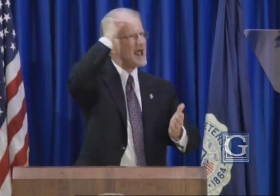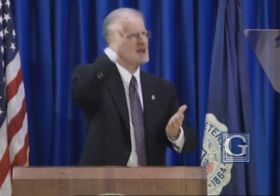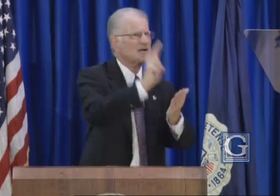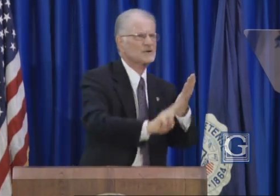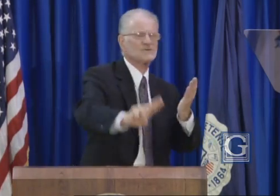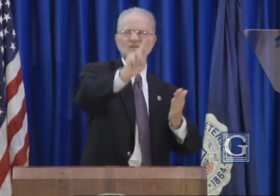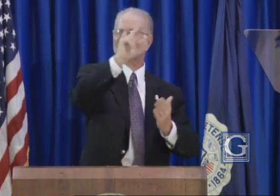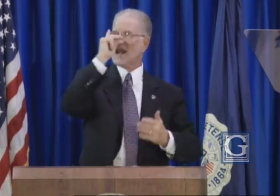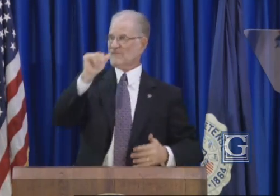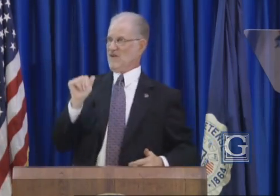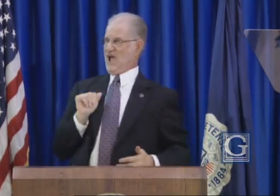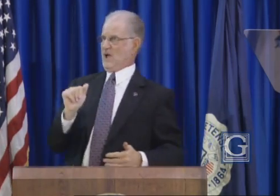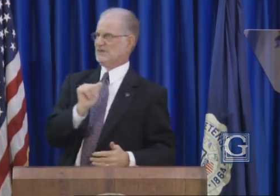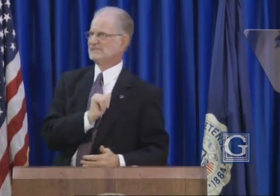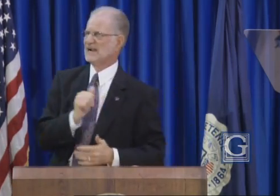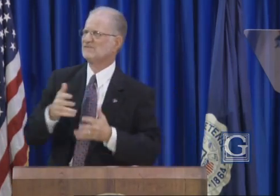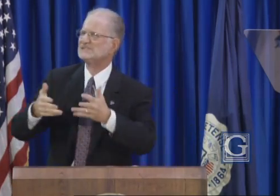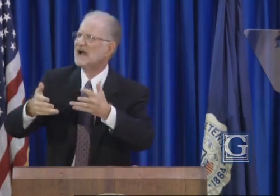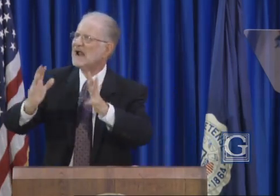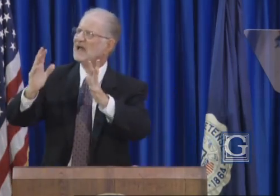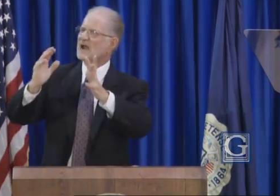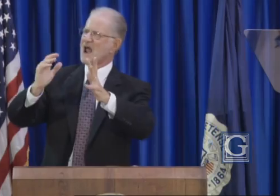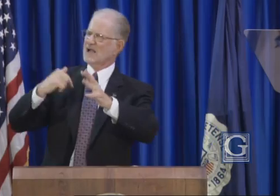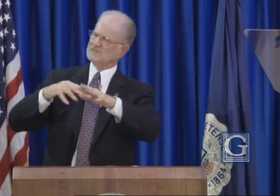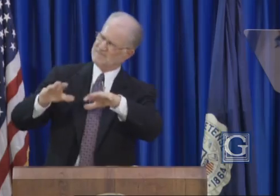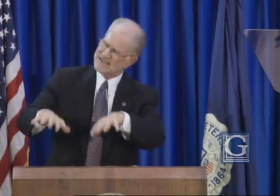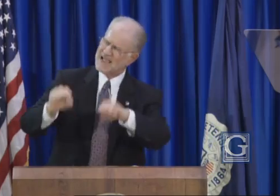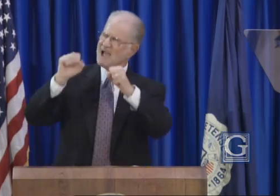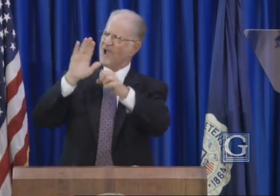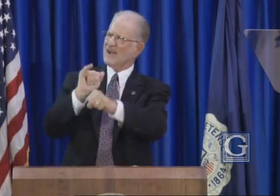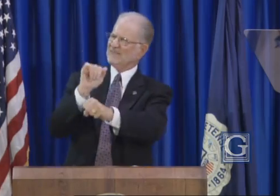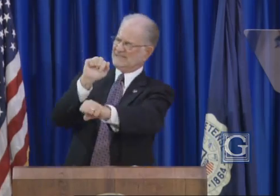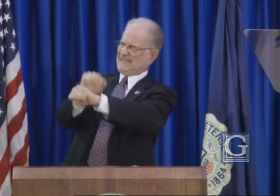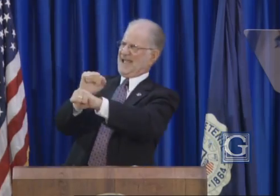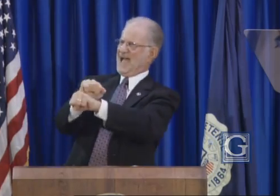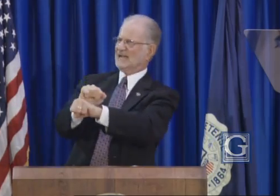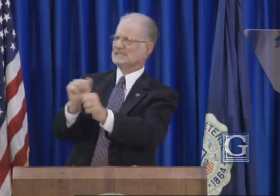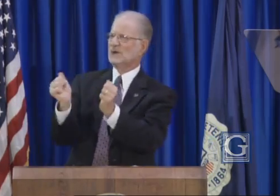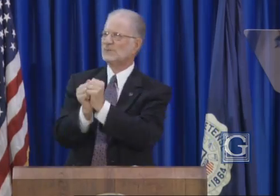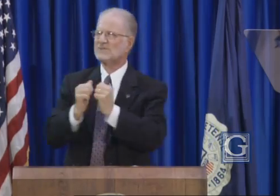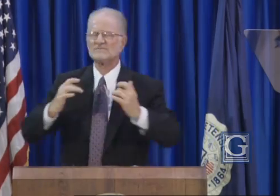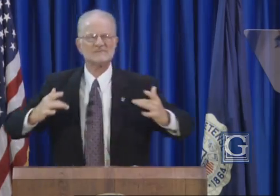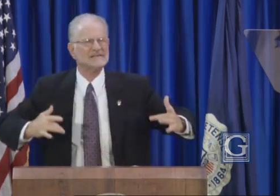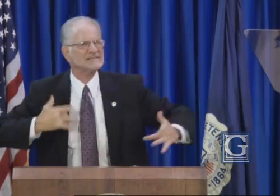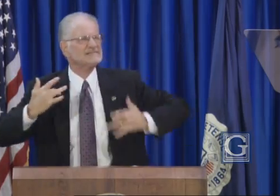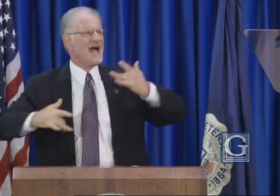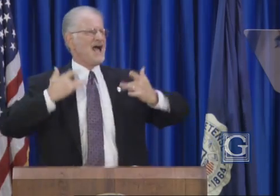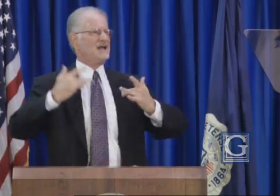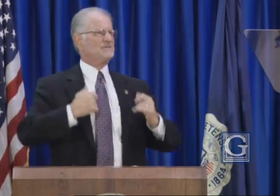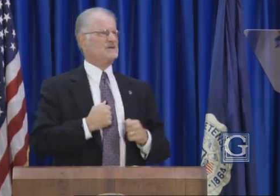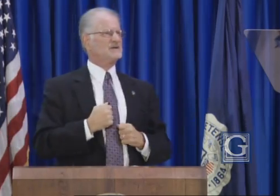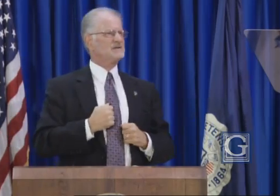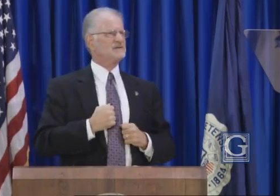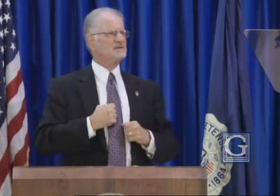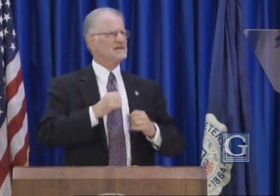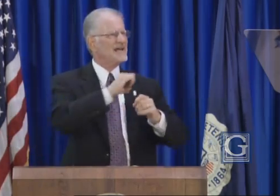For our students, our Gallaudet University, and for ourselves, we take on this task